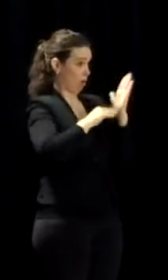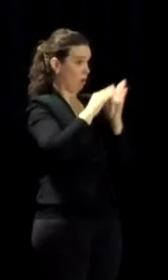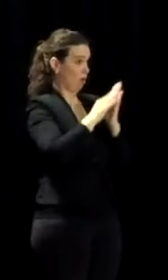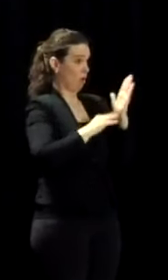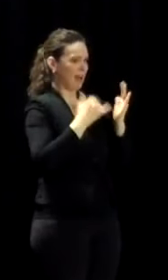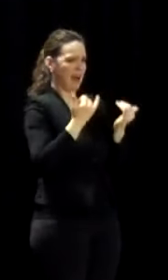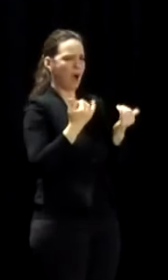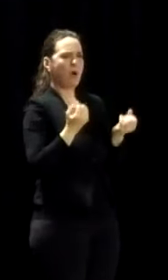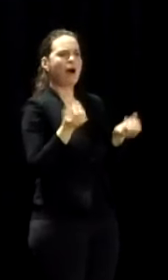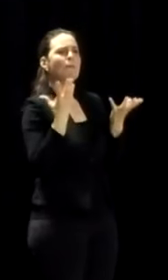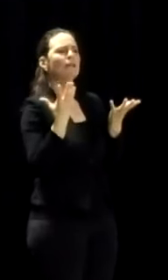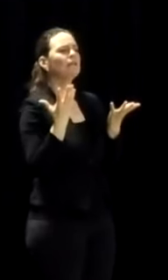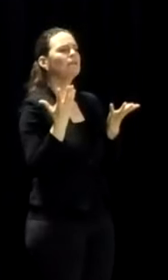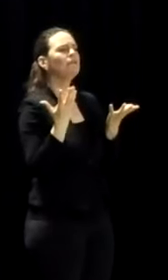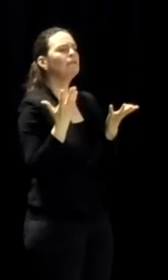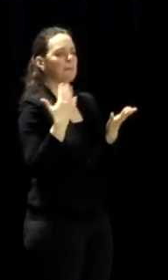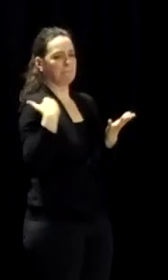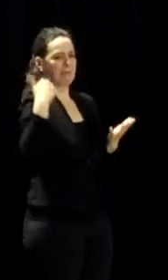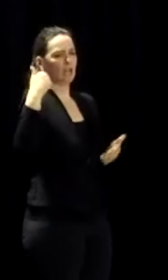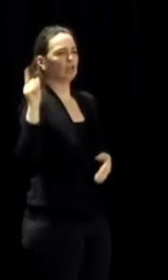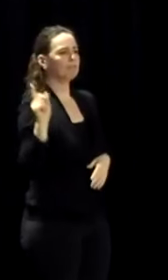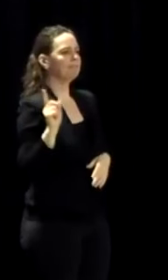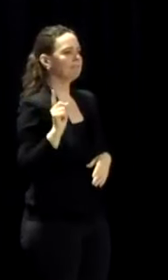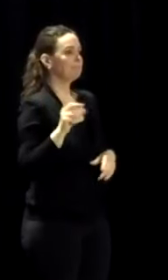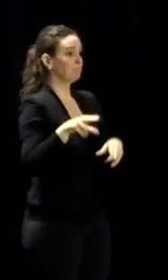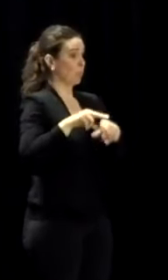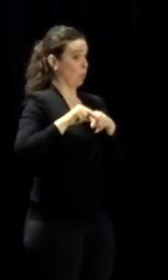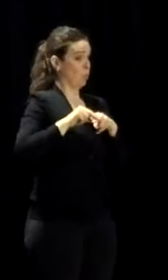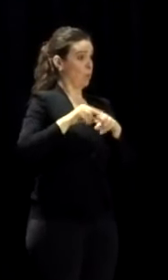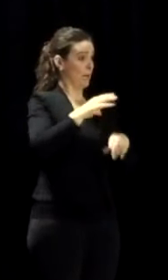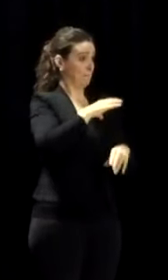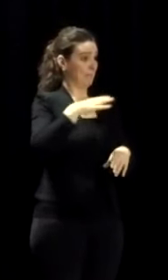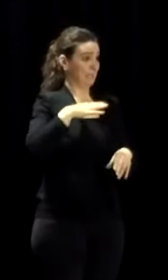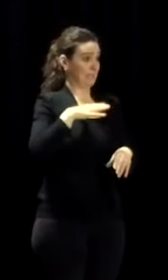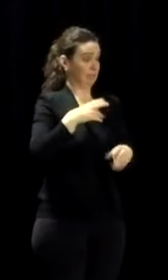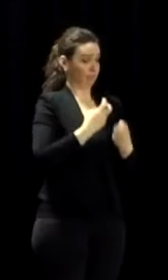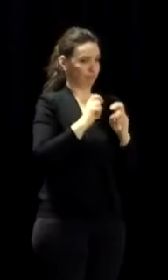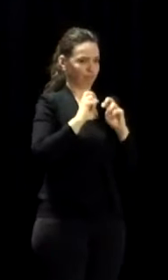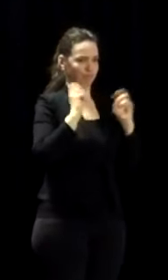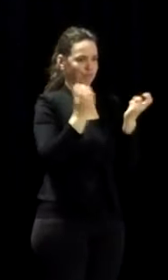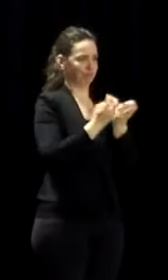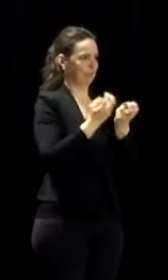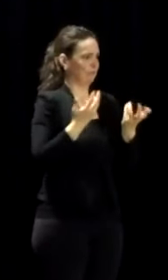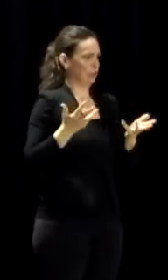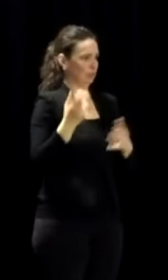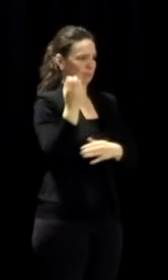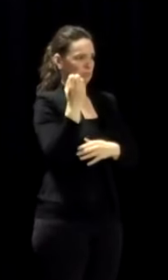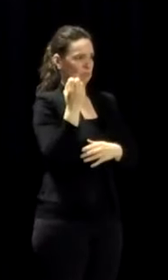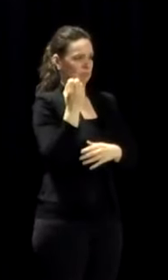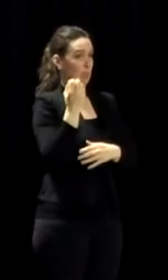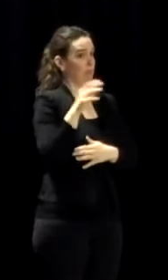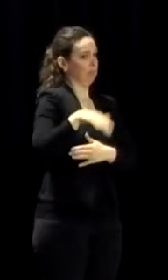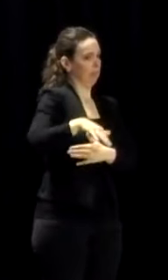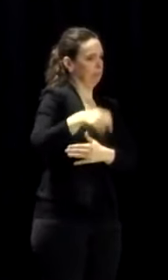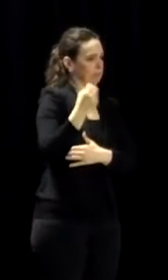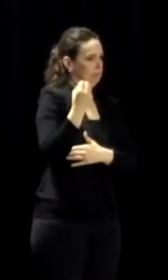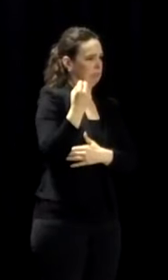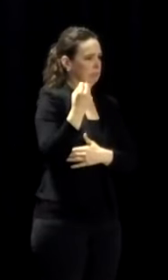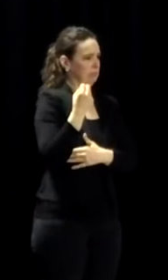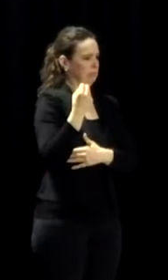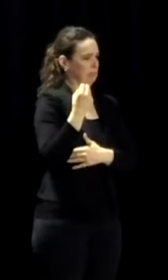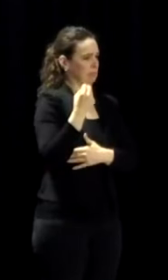so the loan committee met today at noon. I haven't gotten an update from them yet, but at last count yesterday, they were at